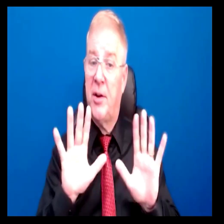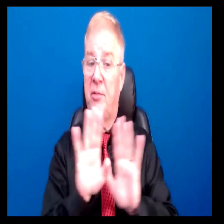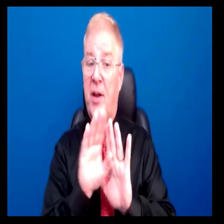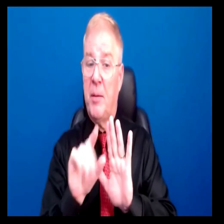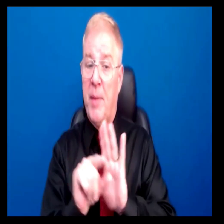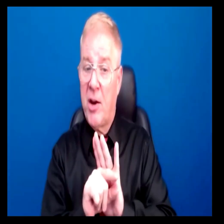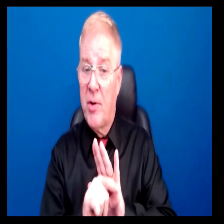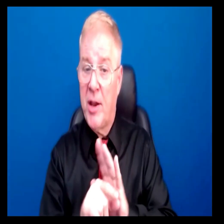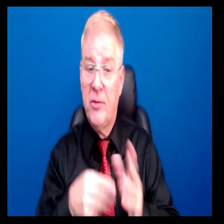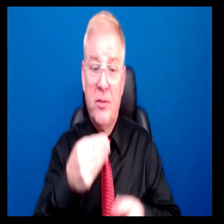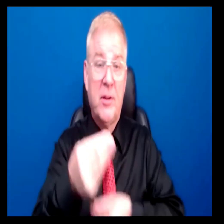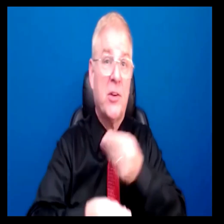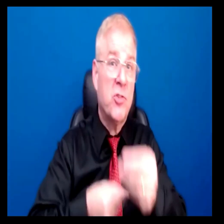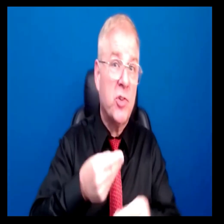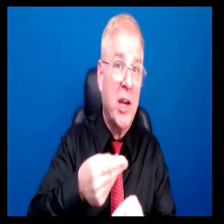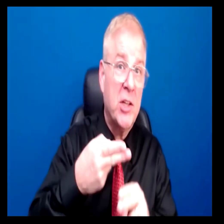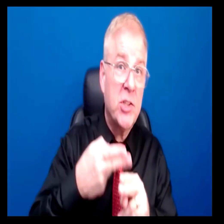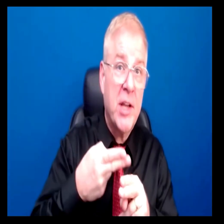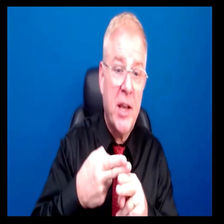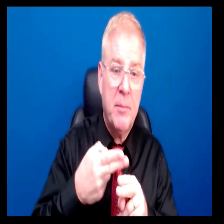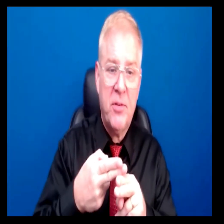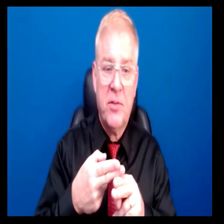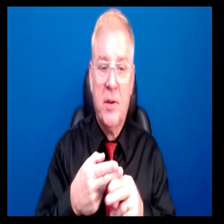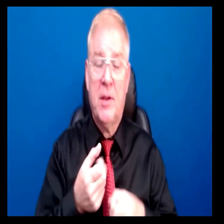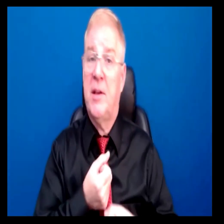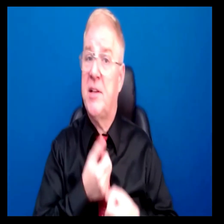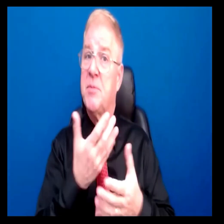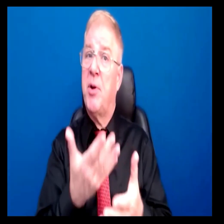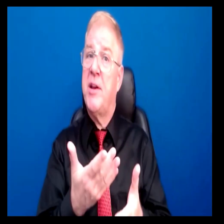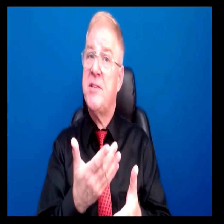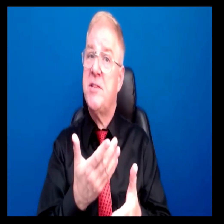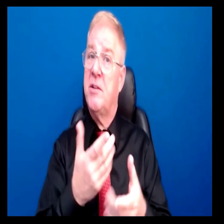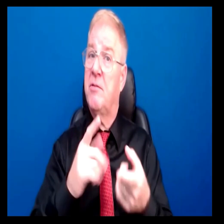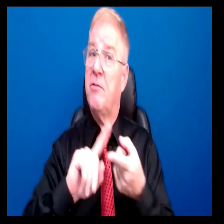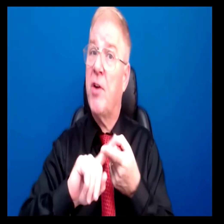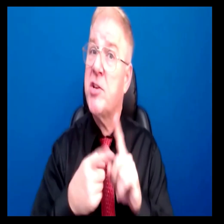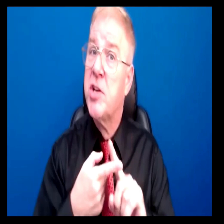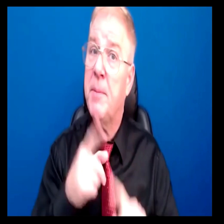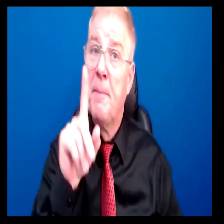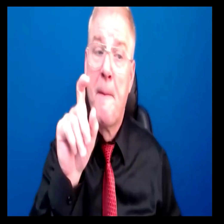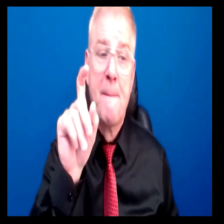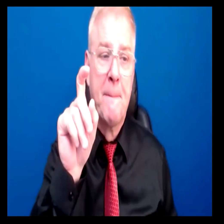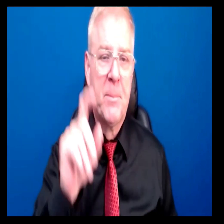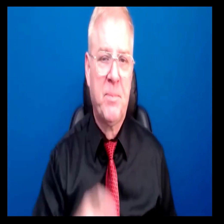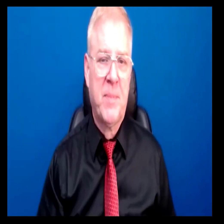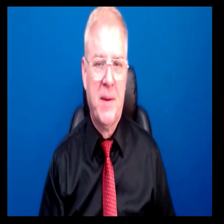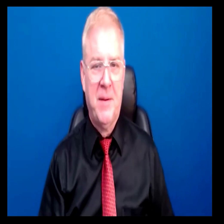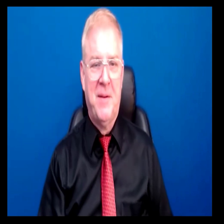people, clarify backgrounds, exchange names, express friendship?